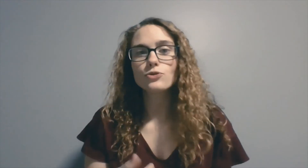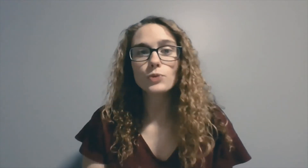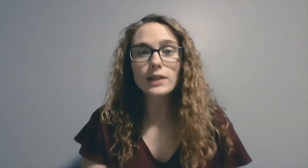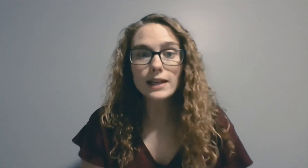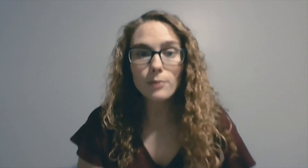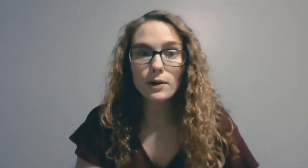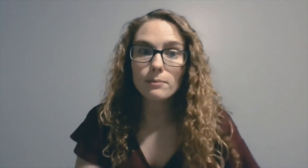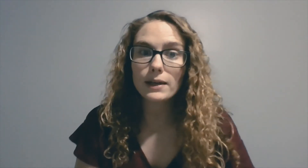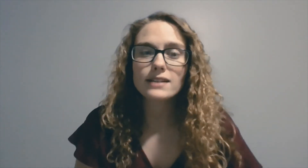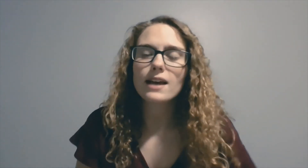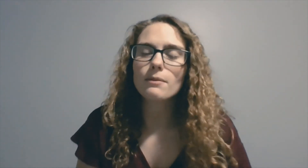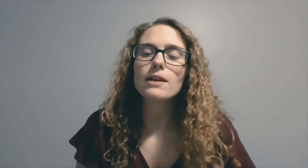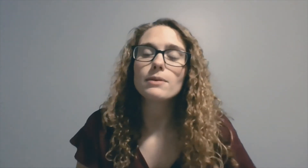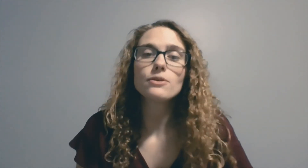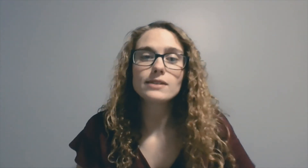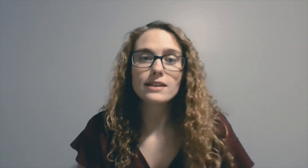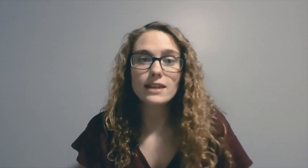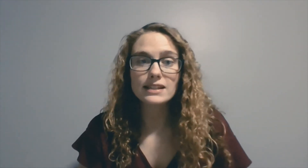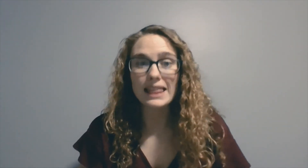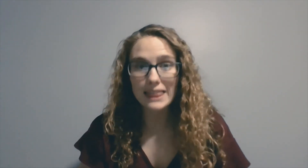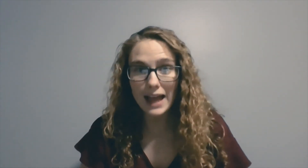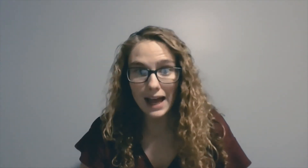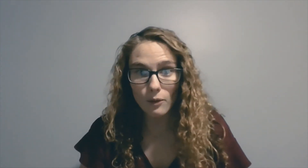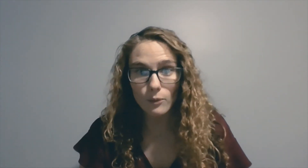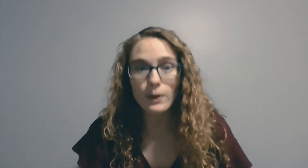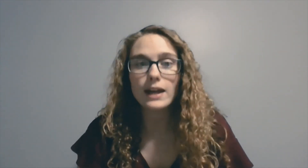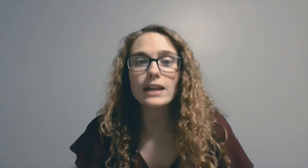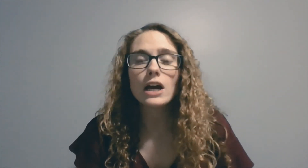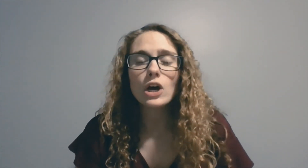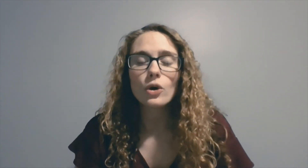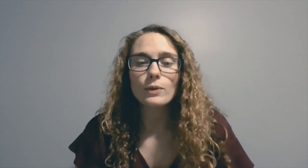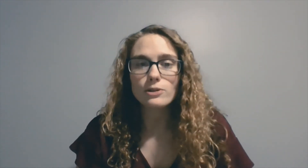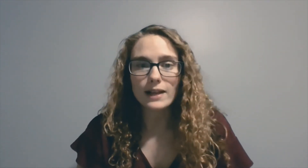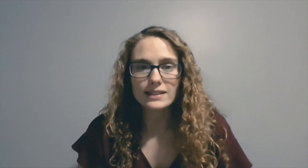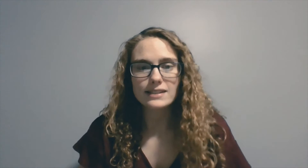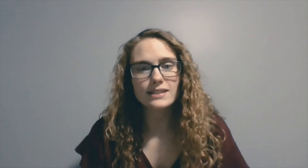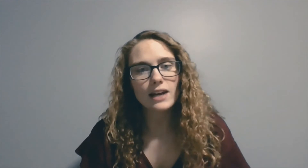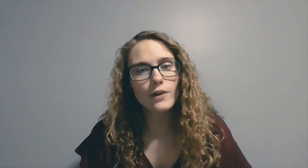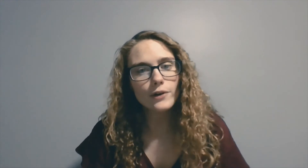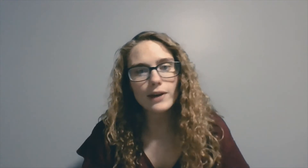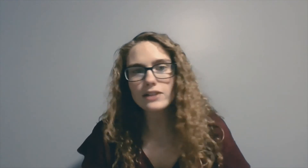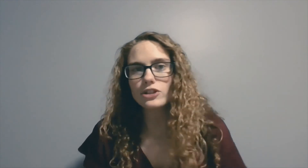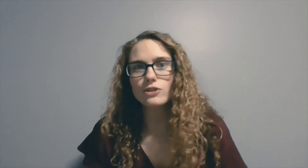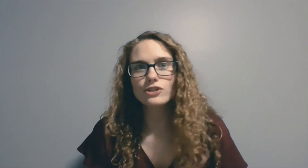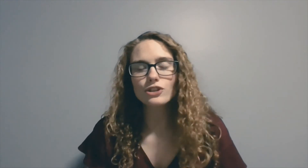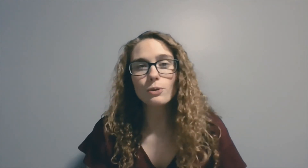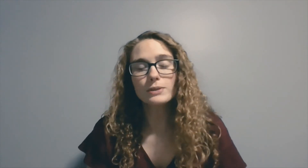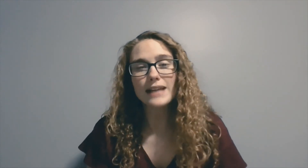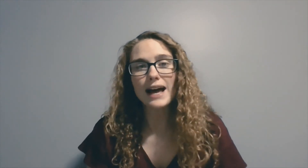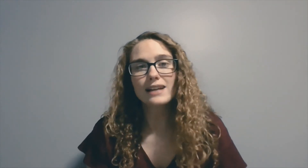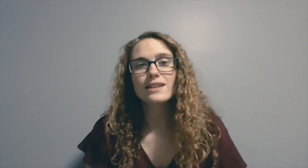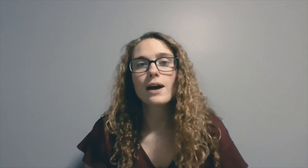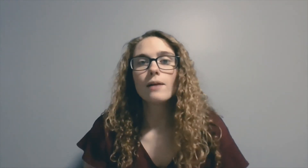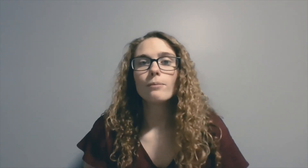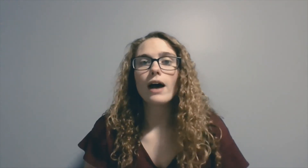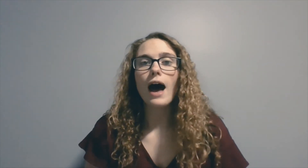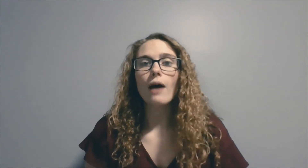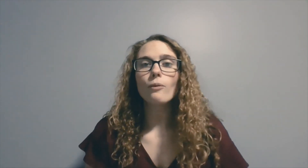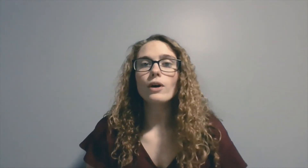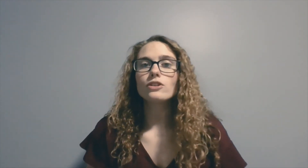really important because I'm going to be using this a lot when we do lessons. I know you guys are used to Google Docs, but I want you to